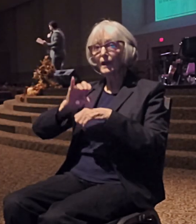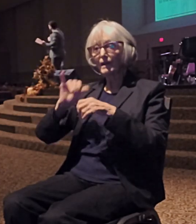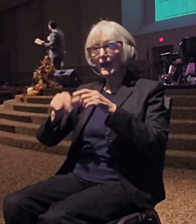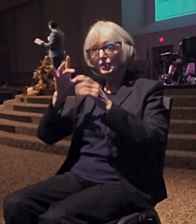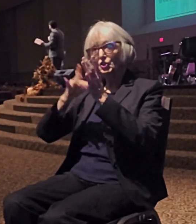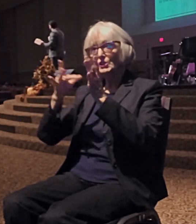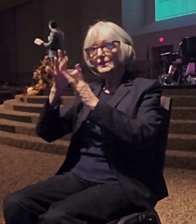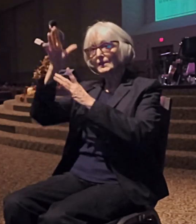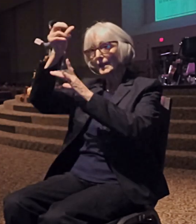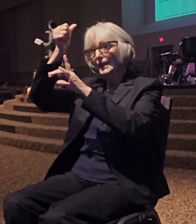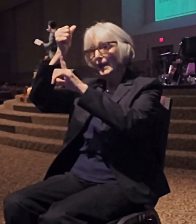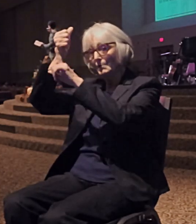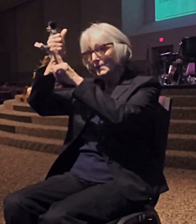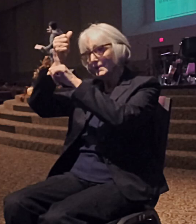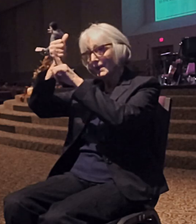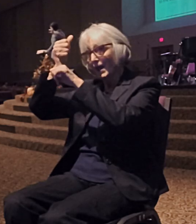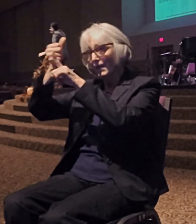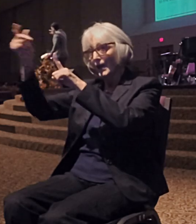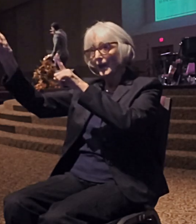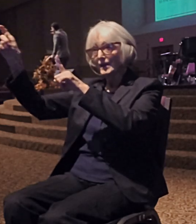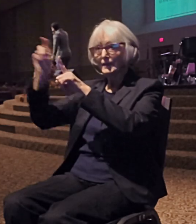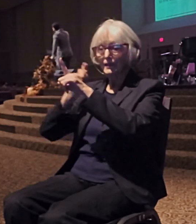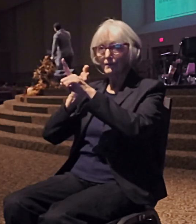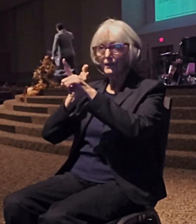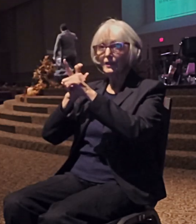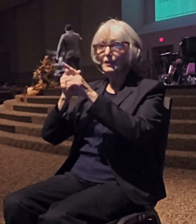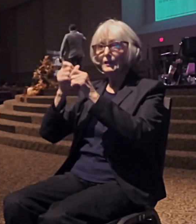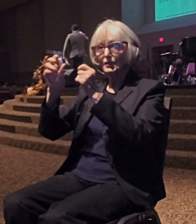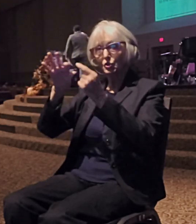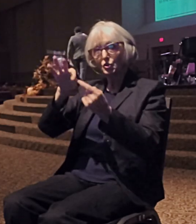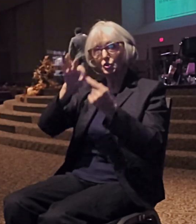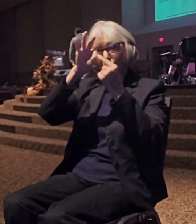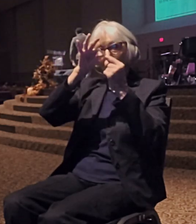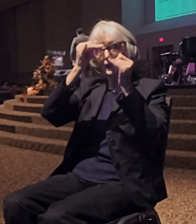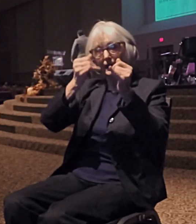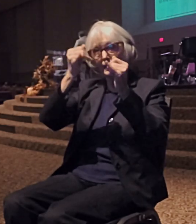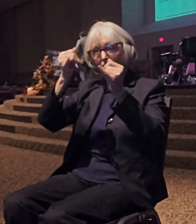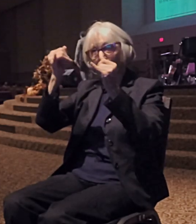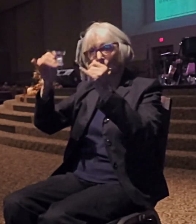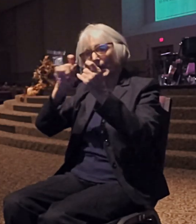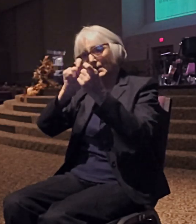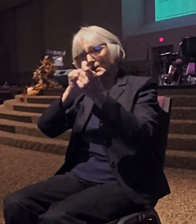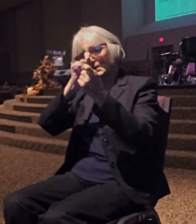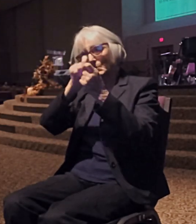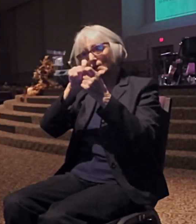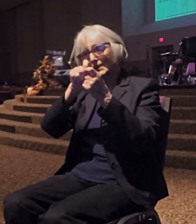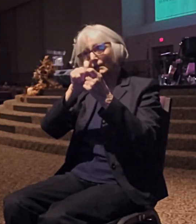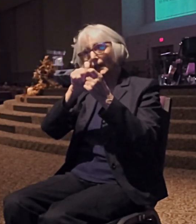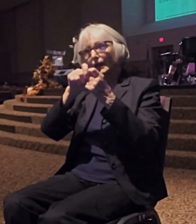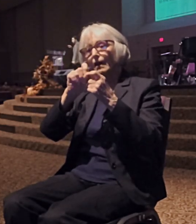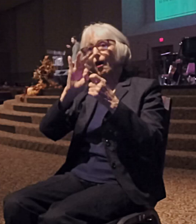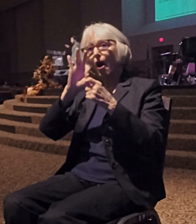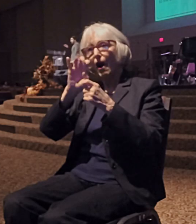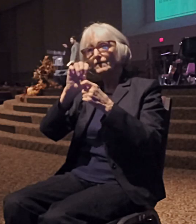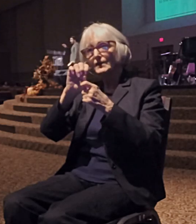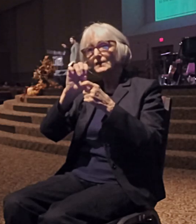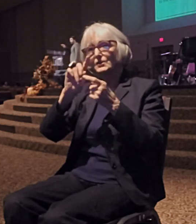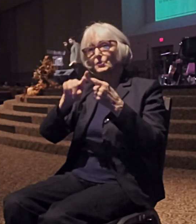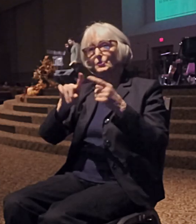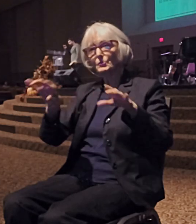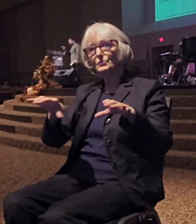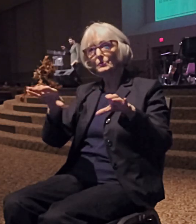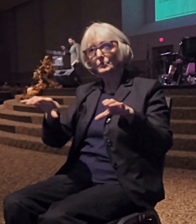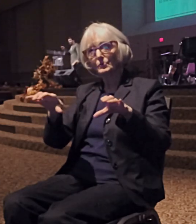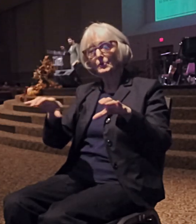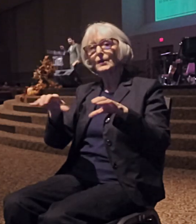Jesus himself has given certain individuals a specific office to fill,